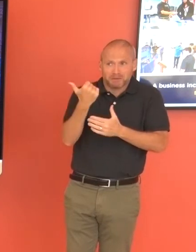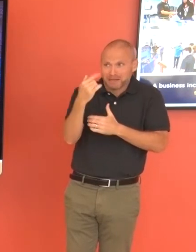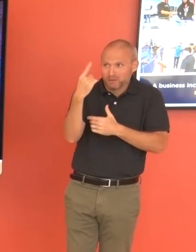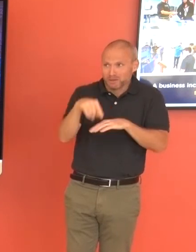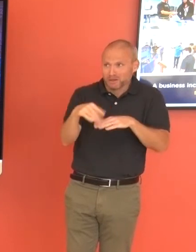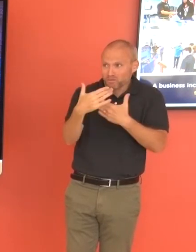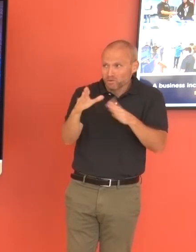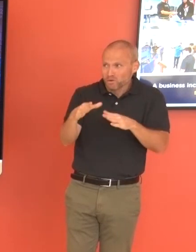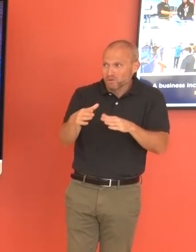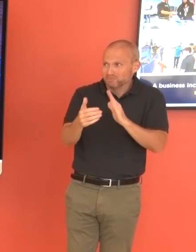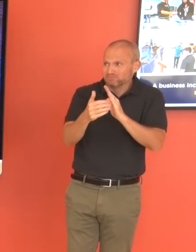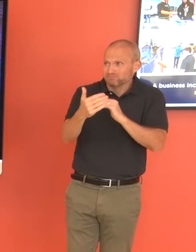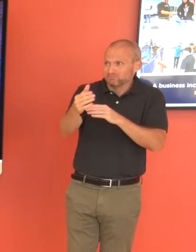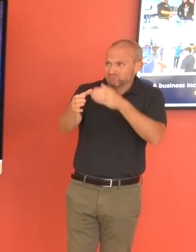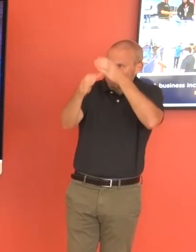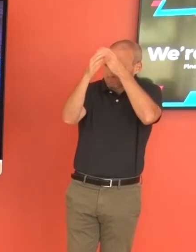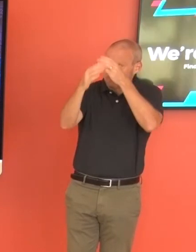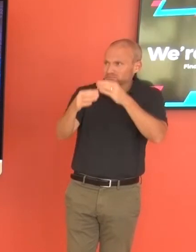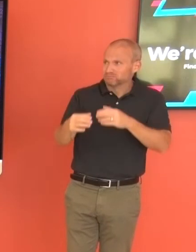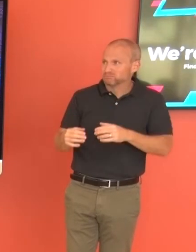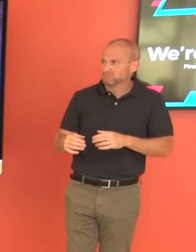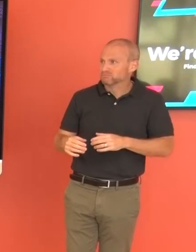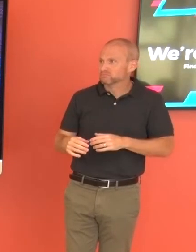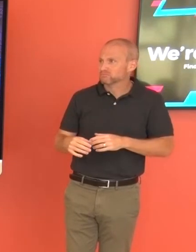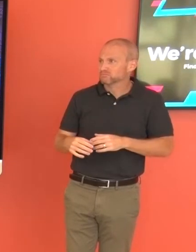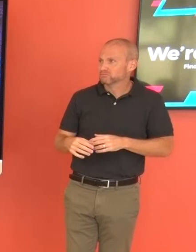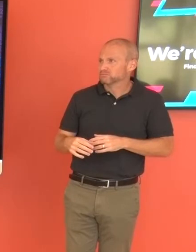room know the specifics on that one?